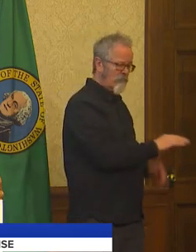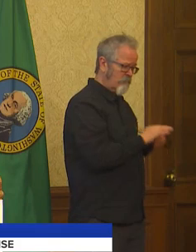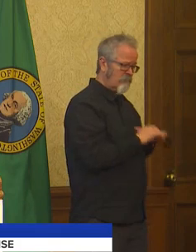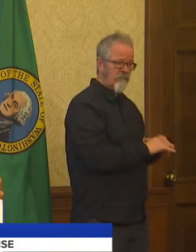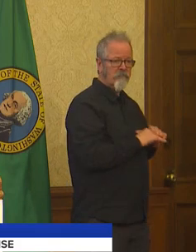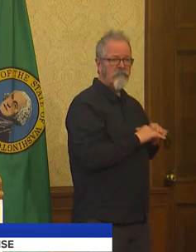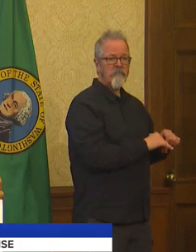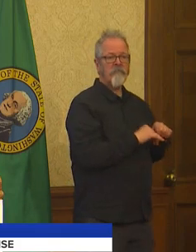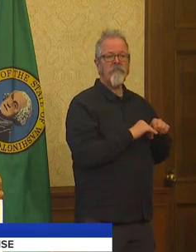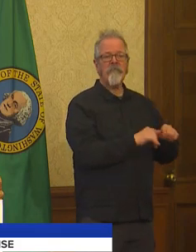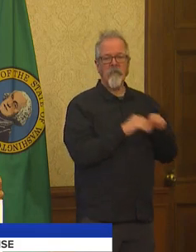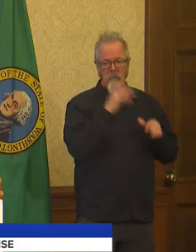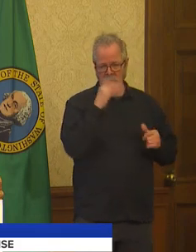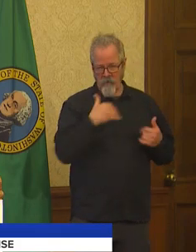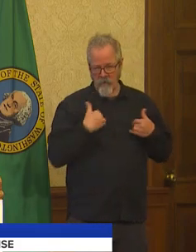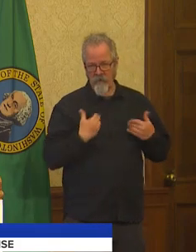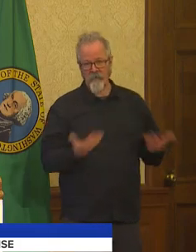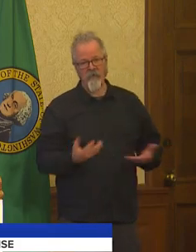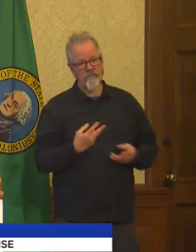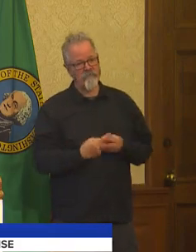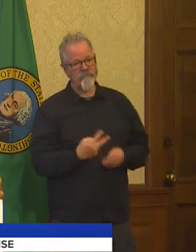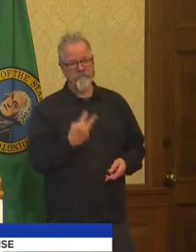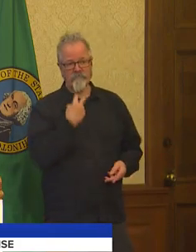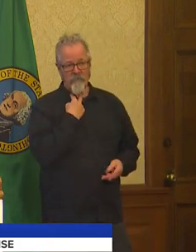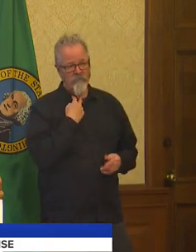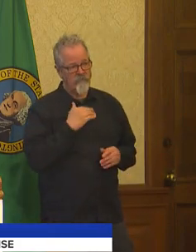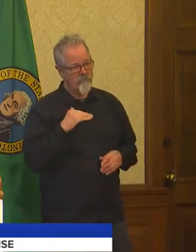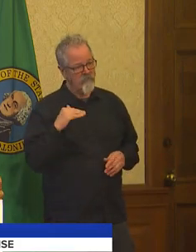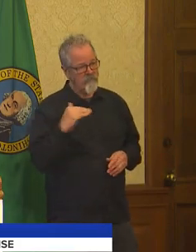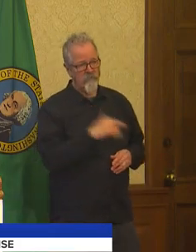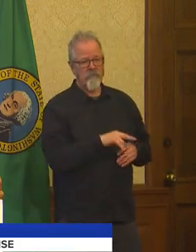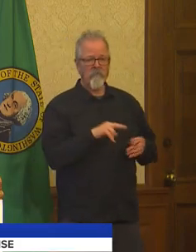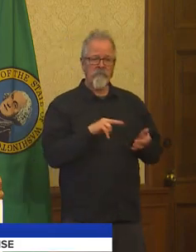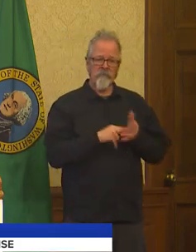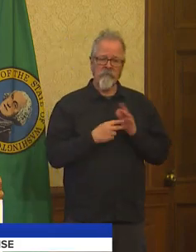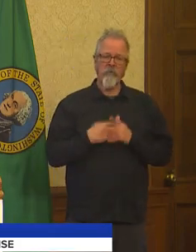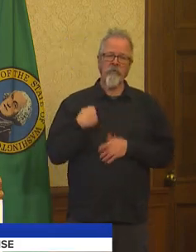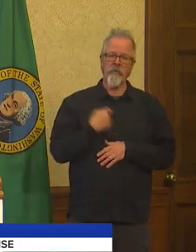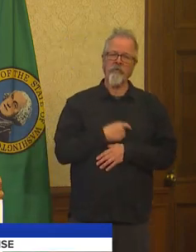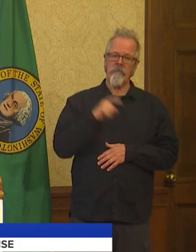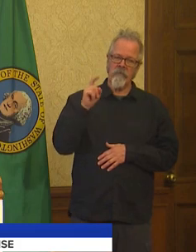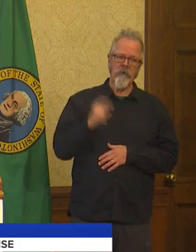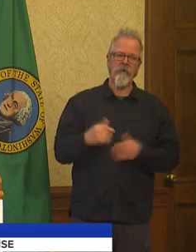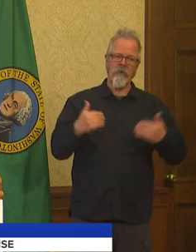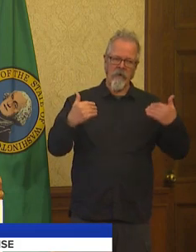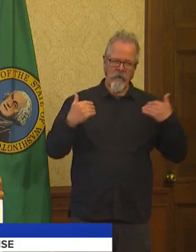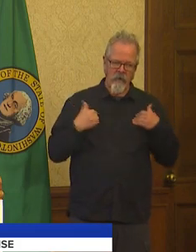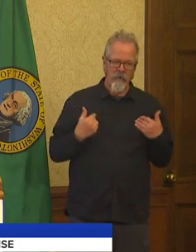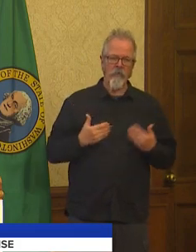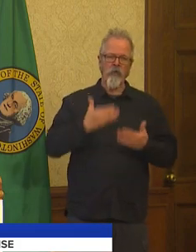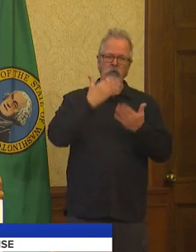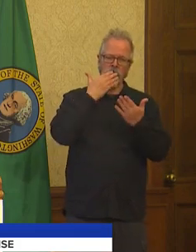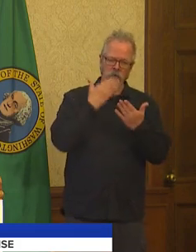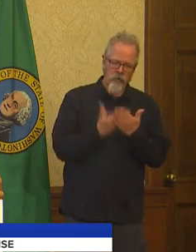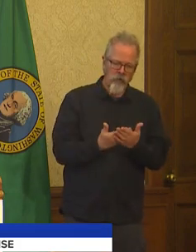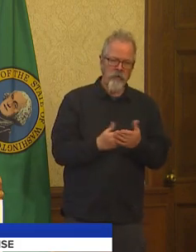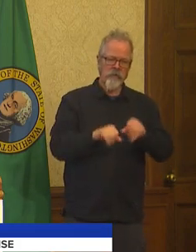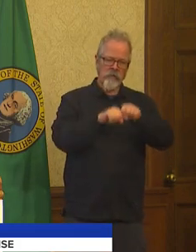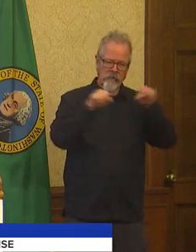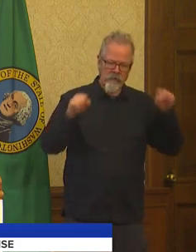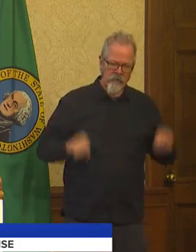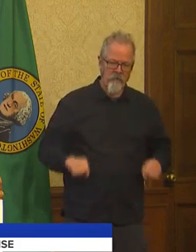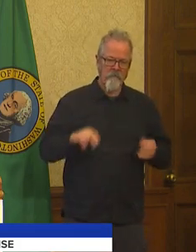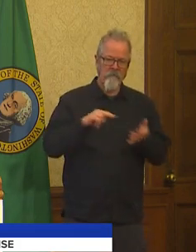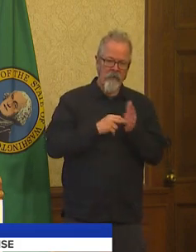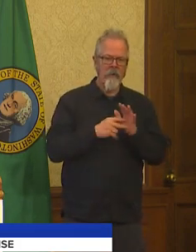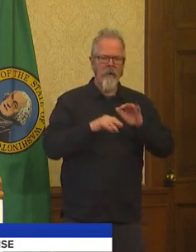a very robust contact tracing, and that means that we have to have enough to find that person, test them very